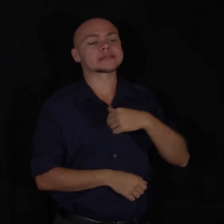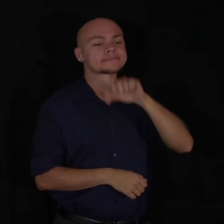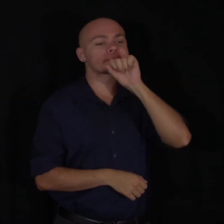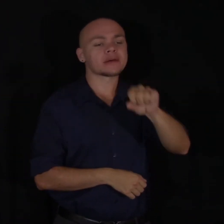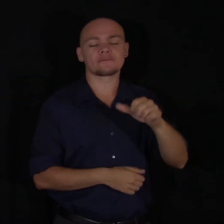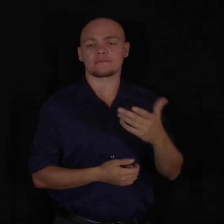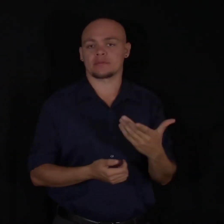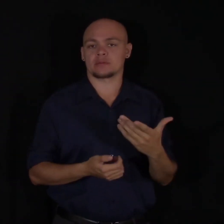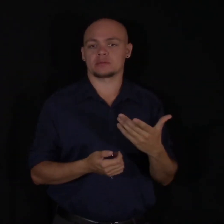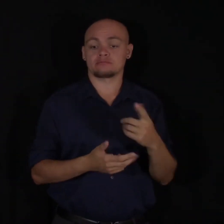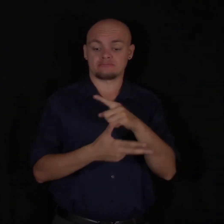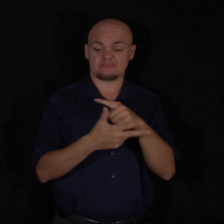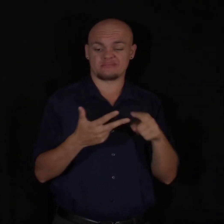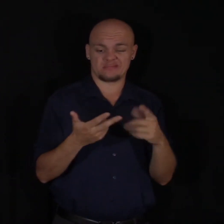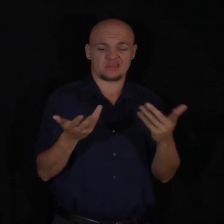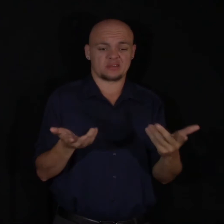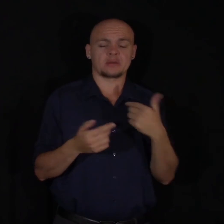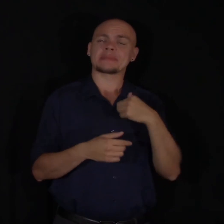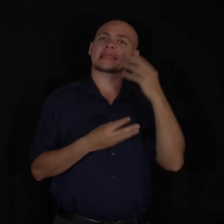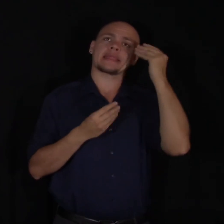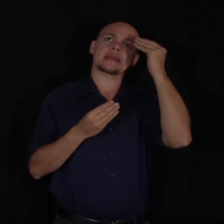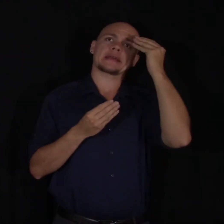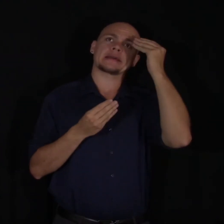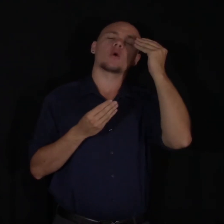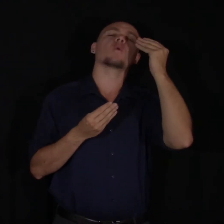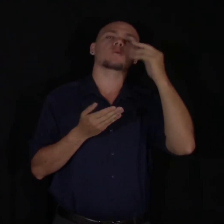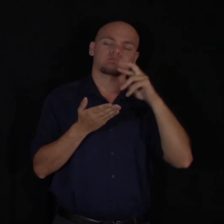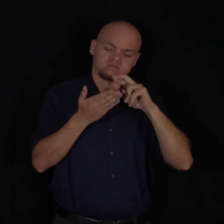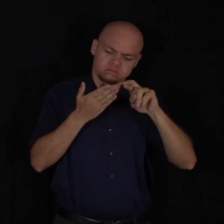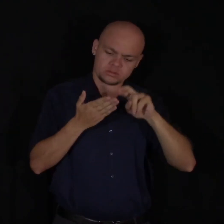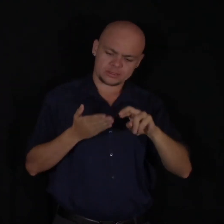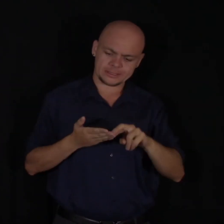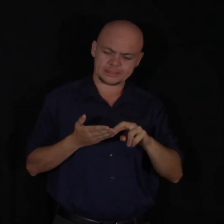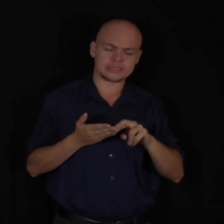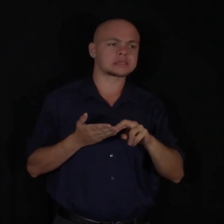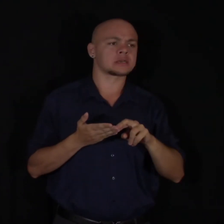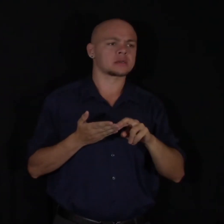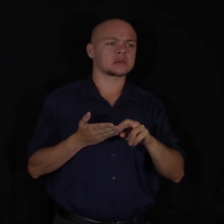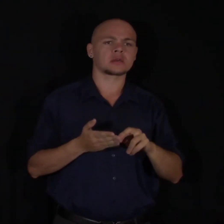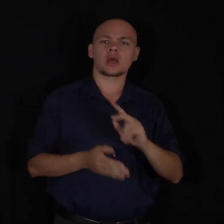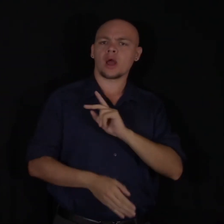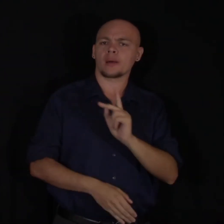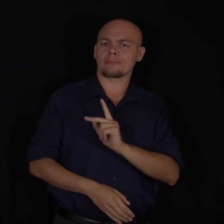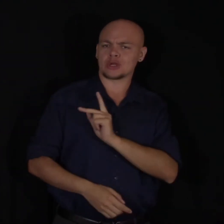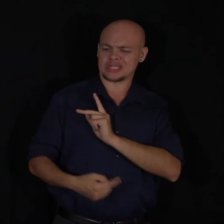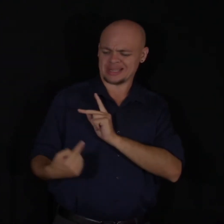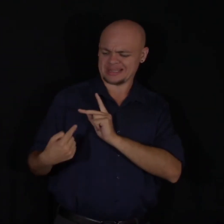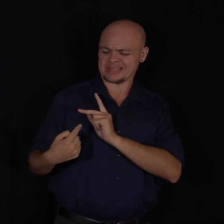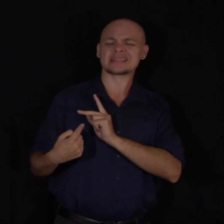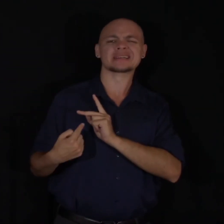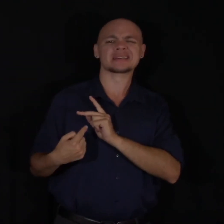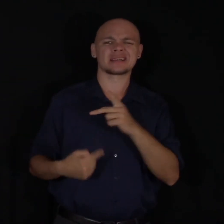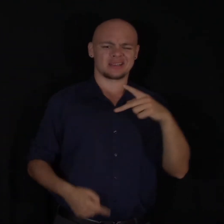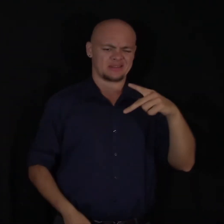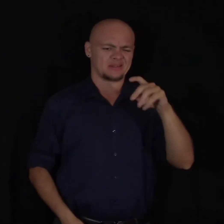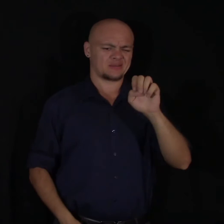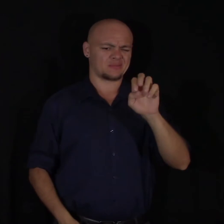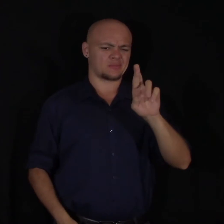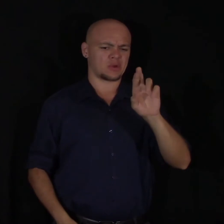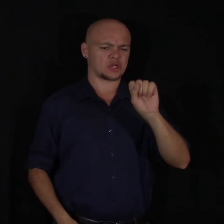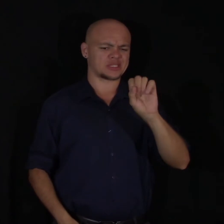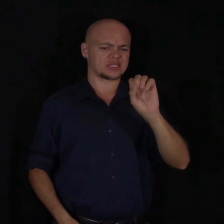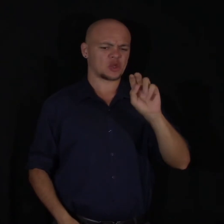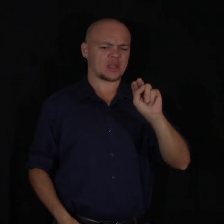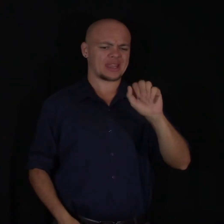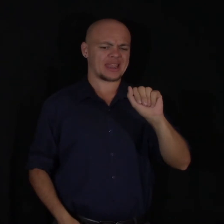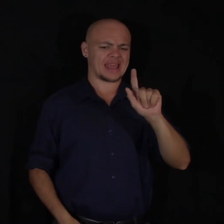So, with that lead in mind, it got me to start researching about what is a personality. This question, in fact, has been